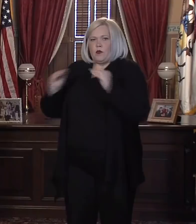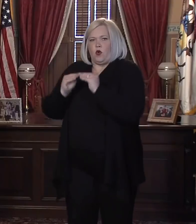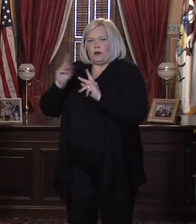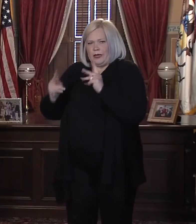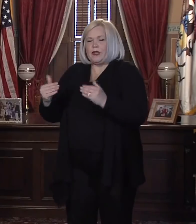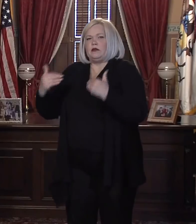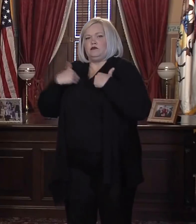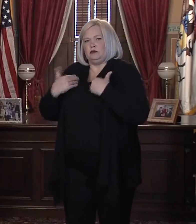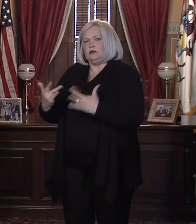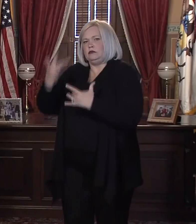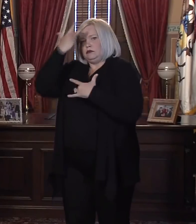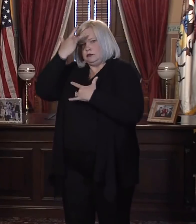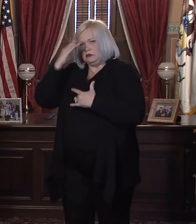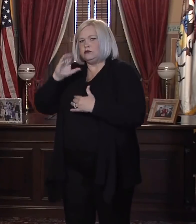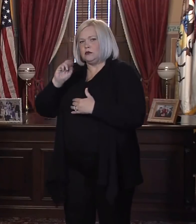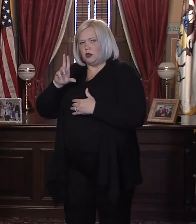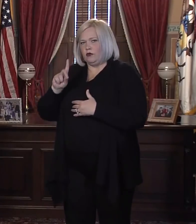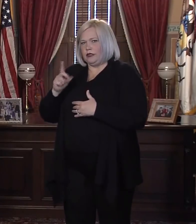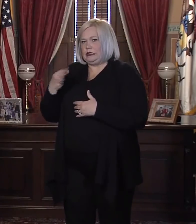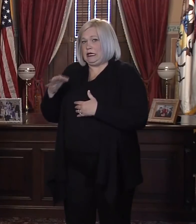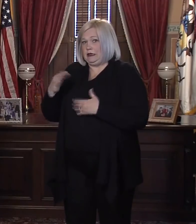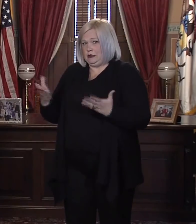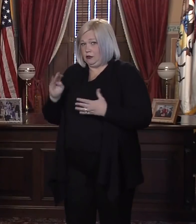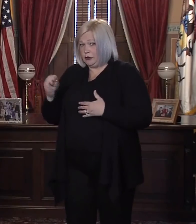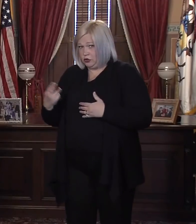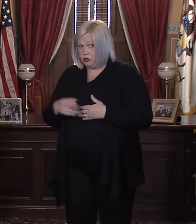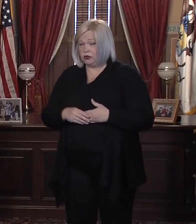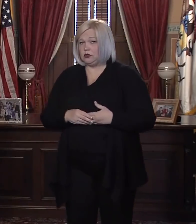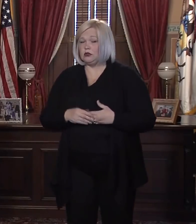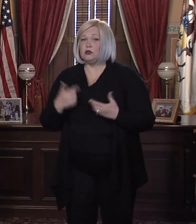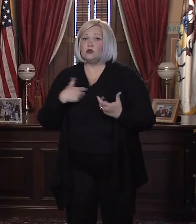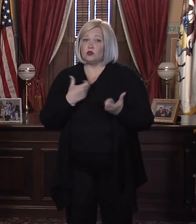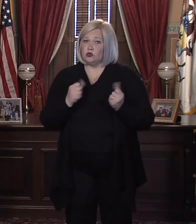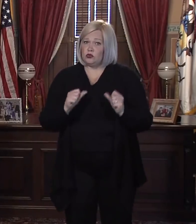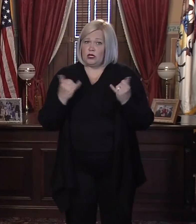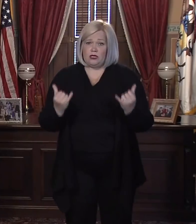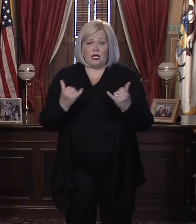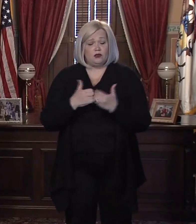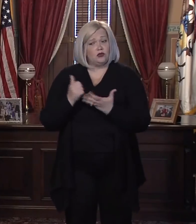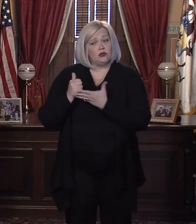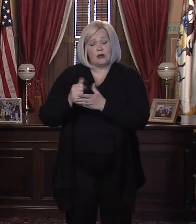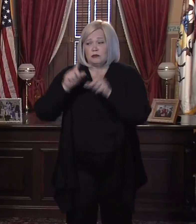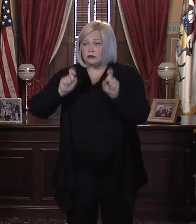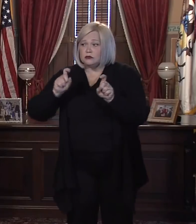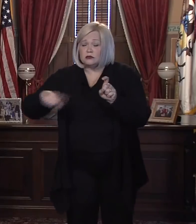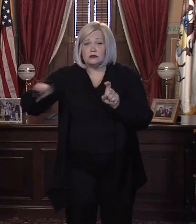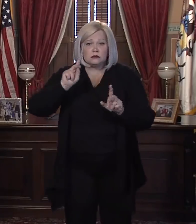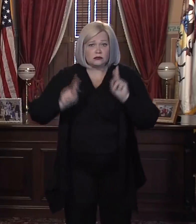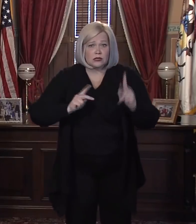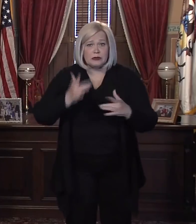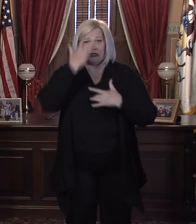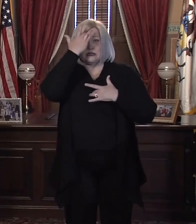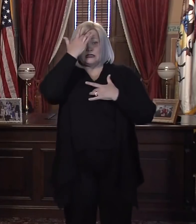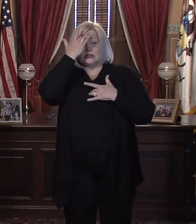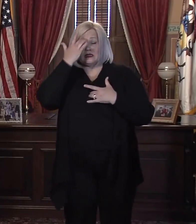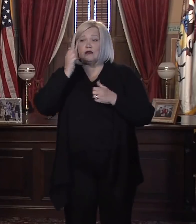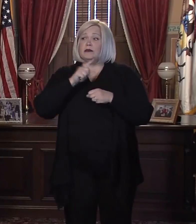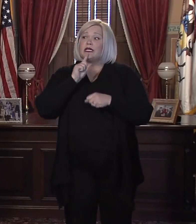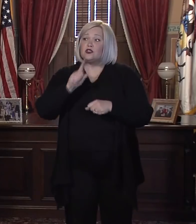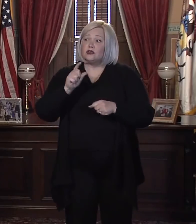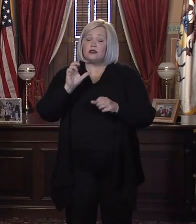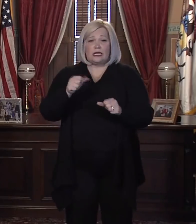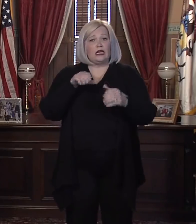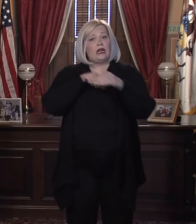COVID-19 here in Michigan. We're doing what we can right now to help people get tested and treated without fear